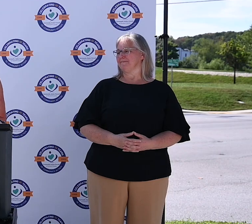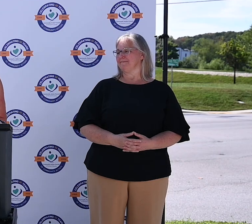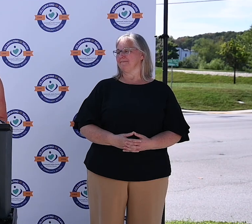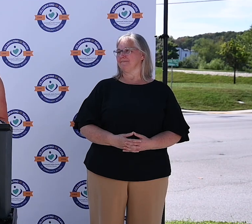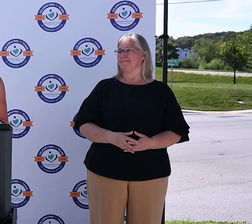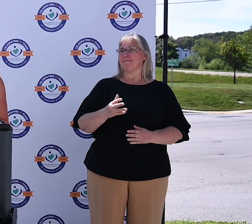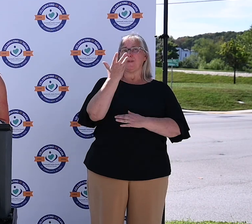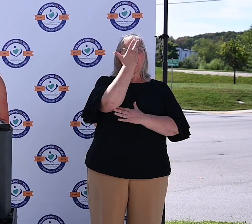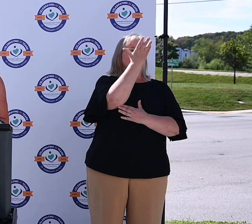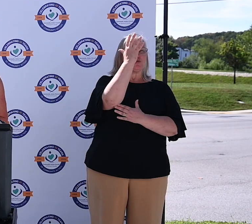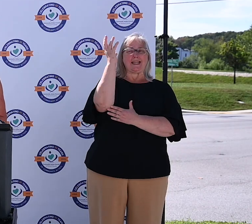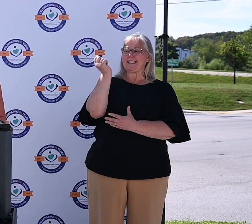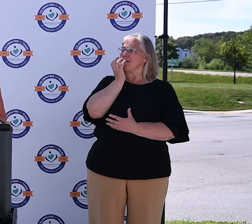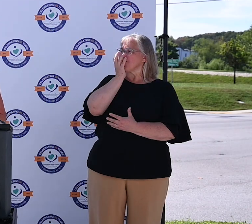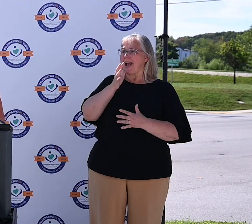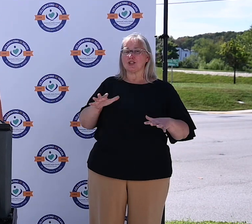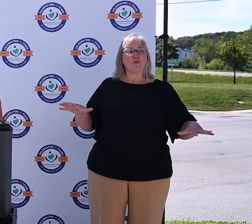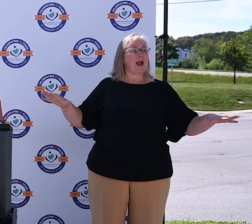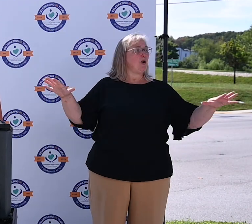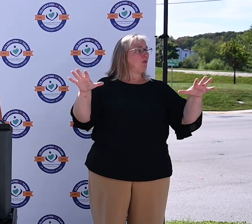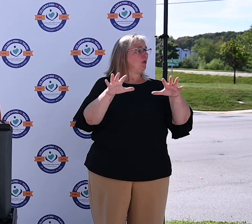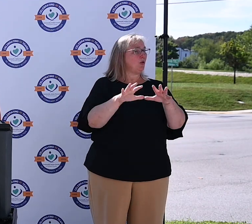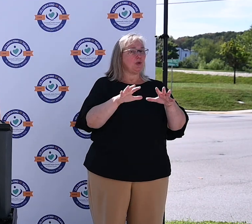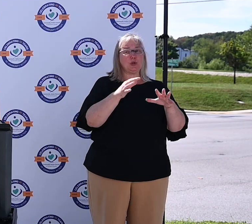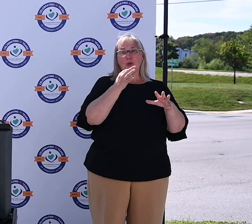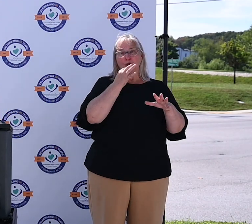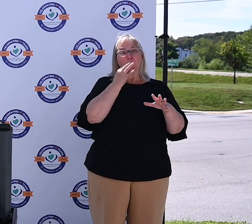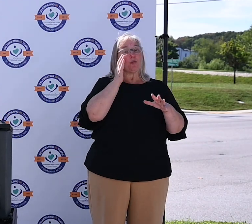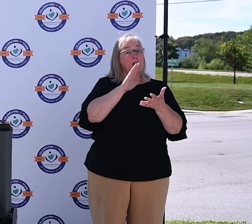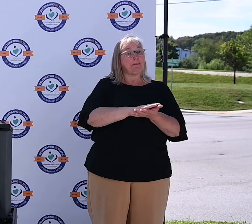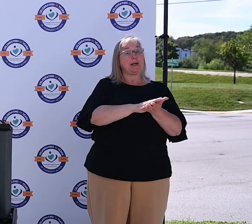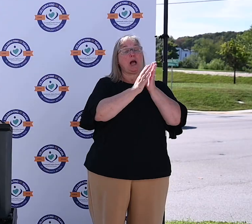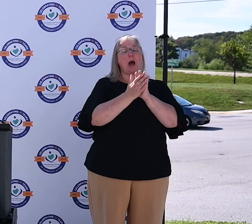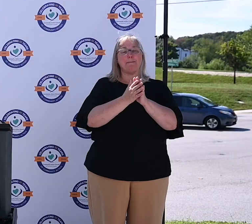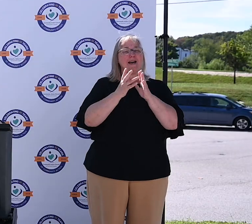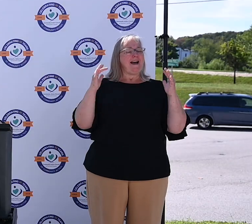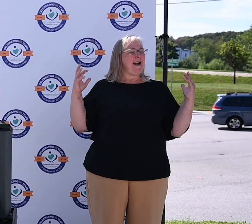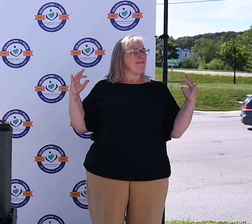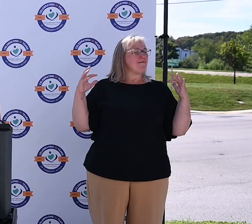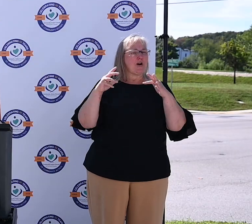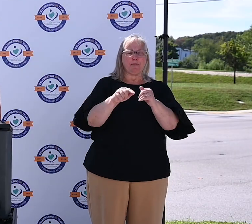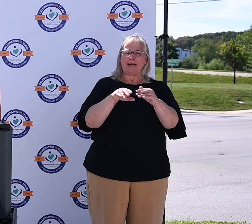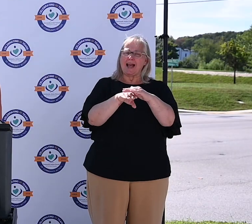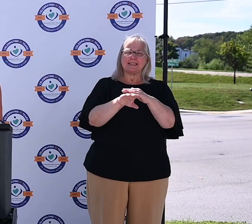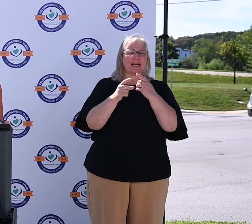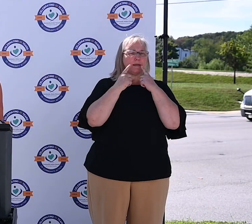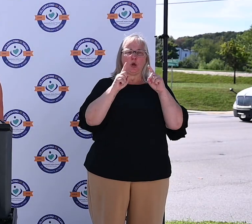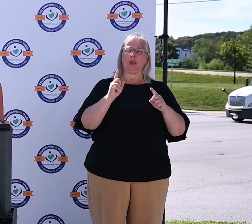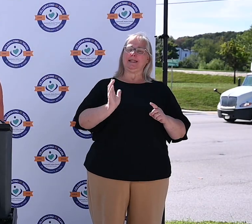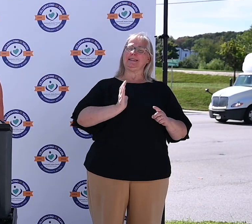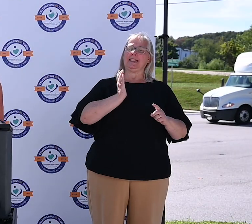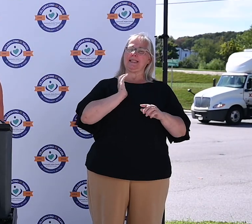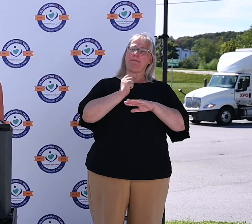The trees and grass around you will soon turn into a vibrant, accessible,